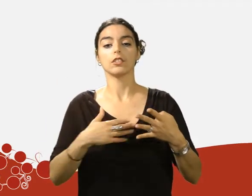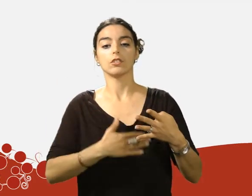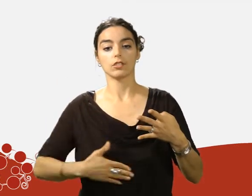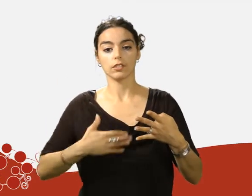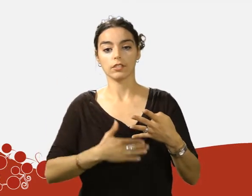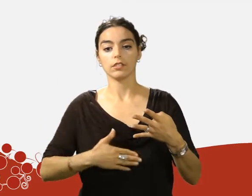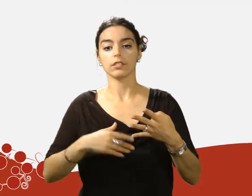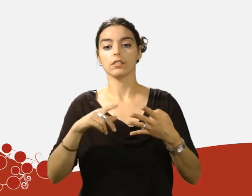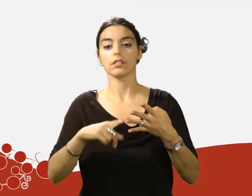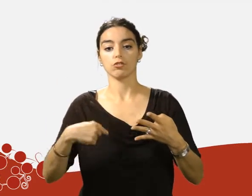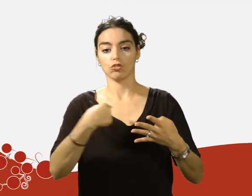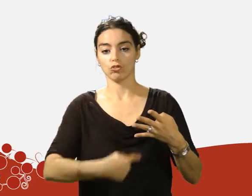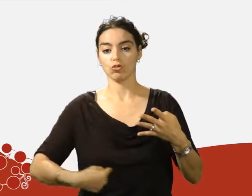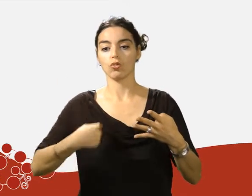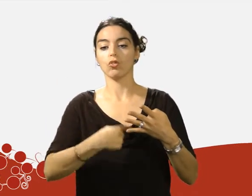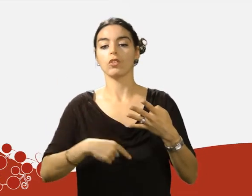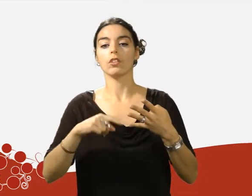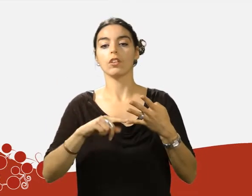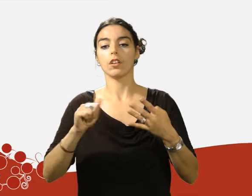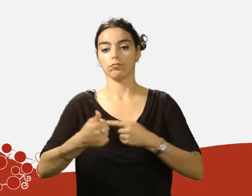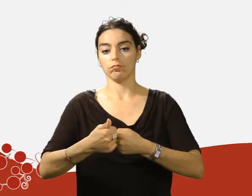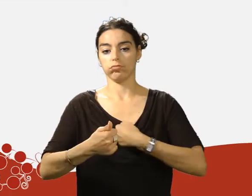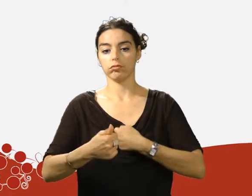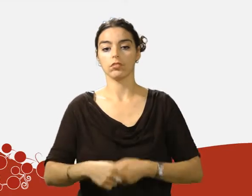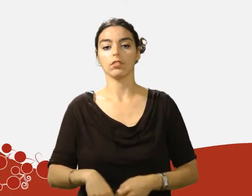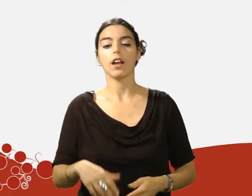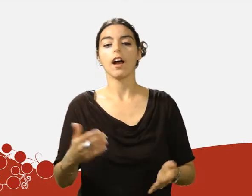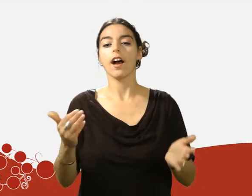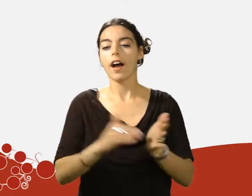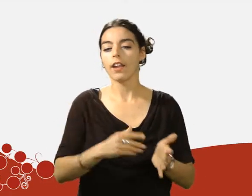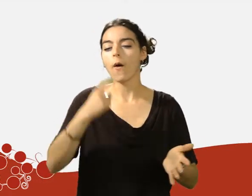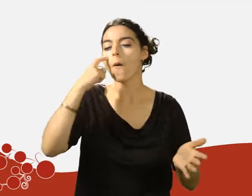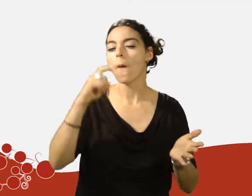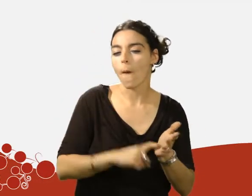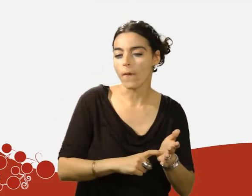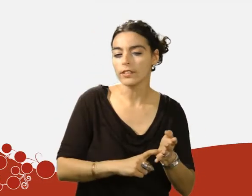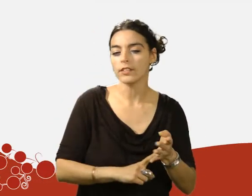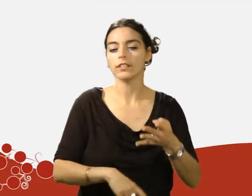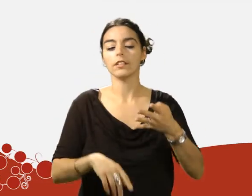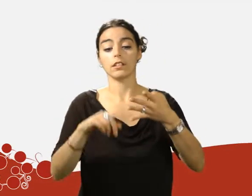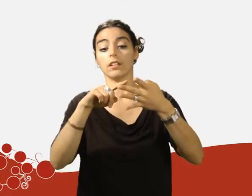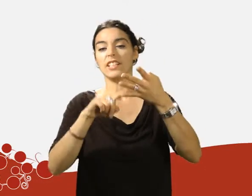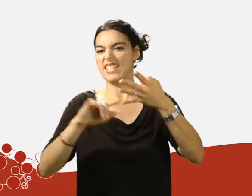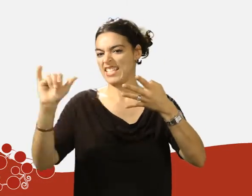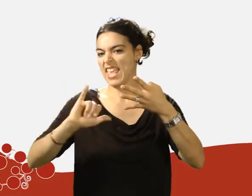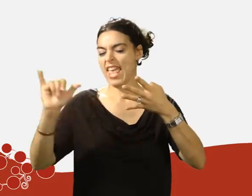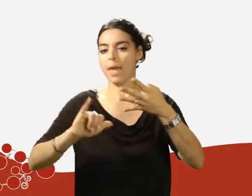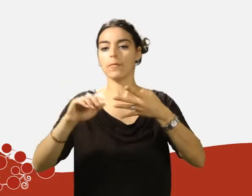The location is on the chest and the movement is circular. Palm orientation is towards the signer. Again, you'll notice that 3 out of